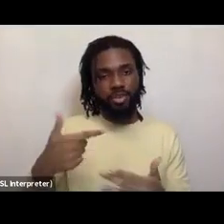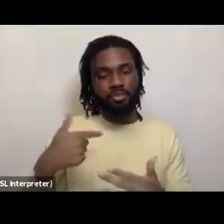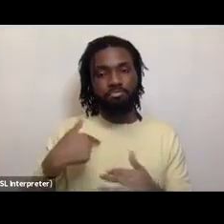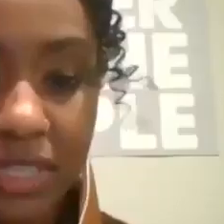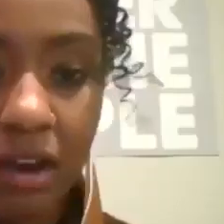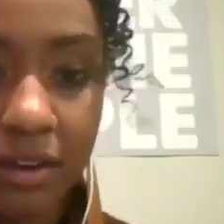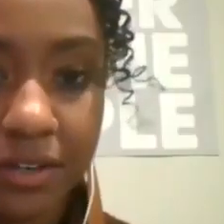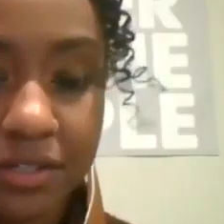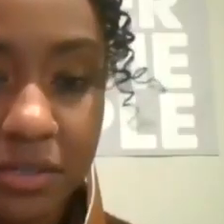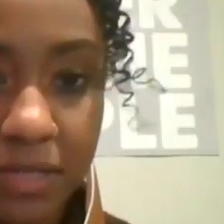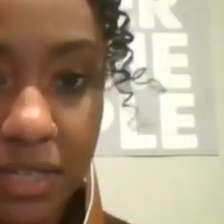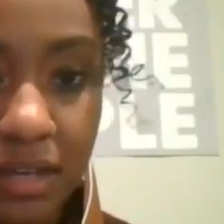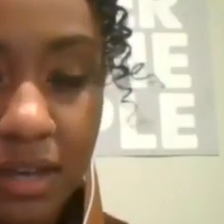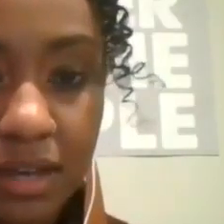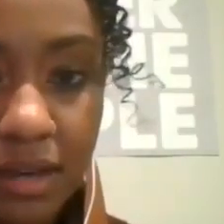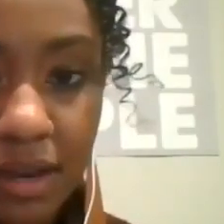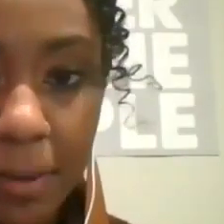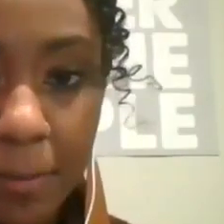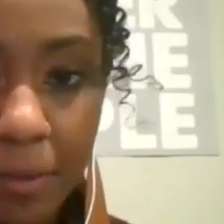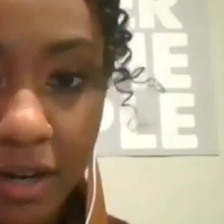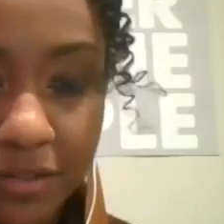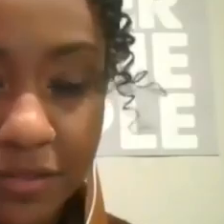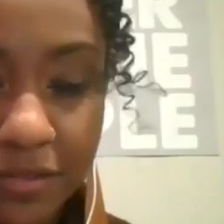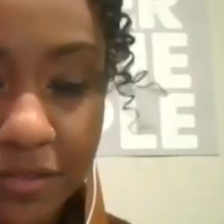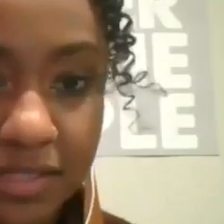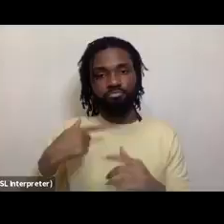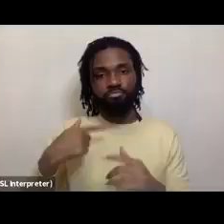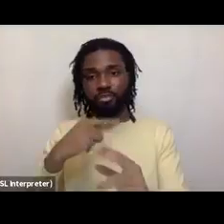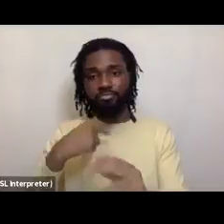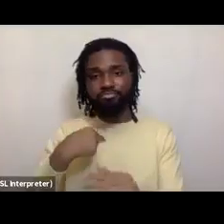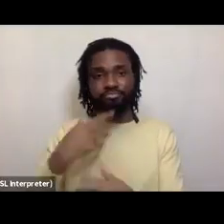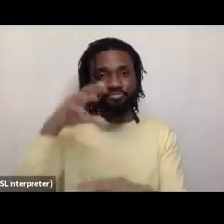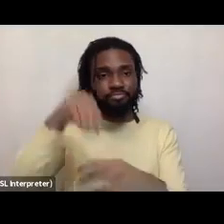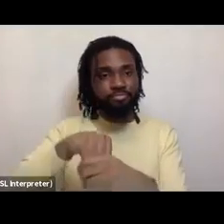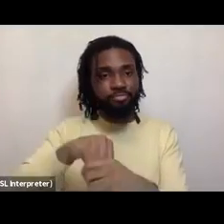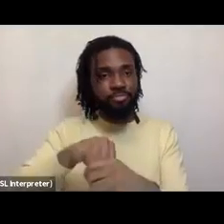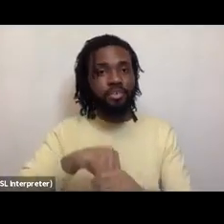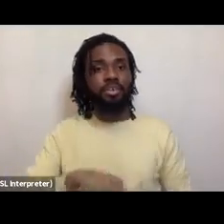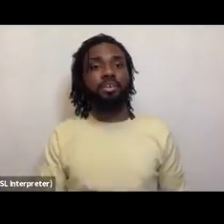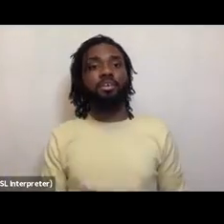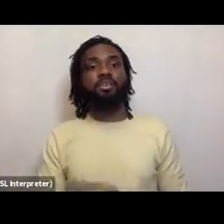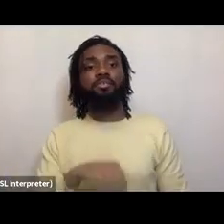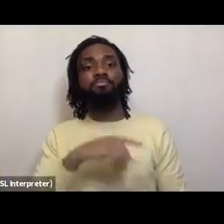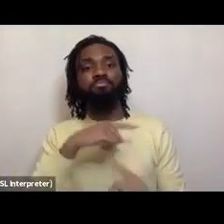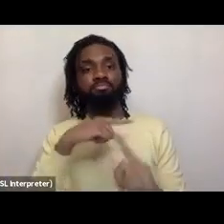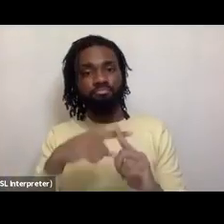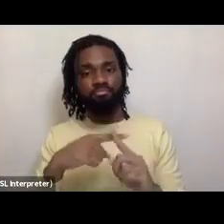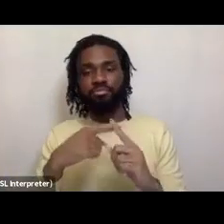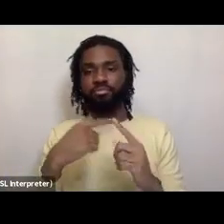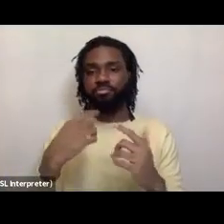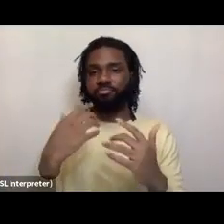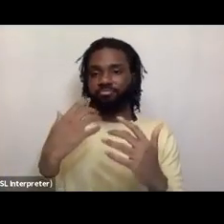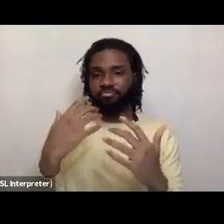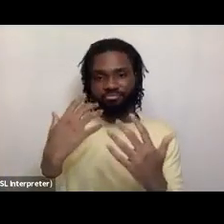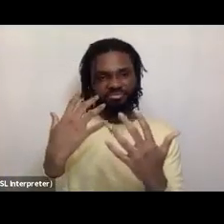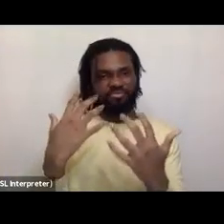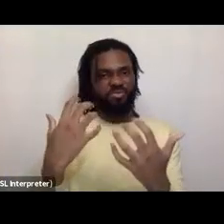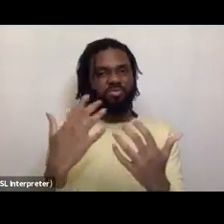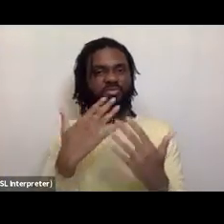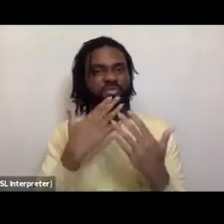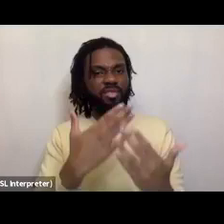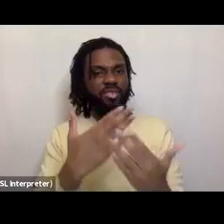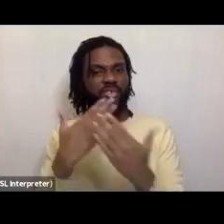I'm really honored to be part of this, and I want to thank the interpretation teams